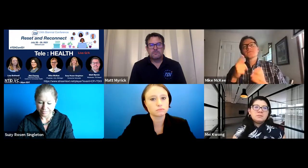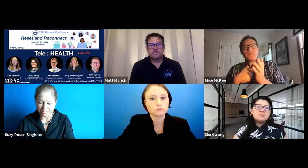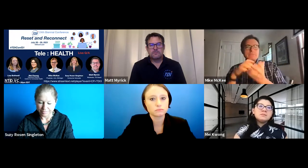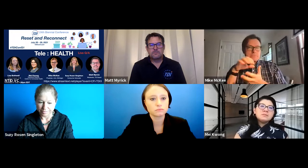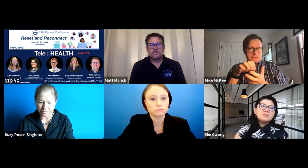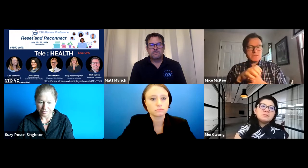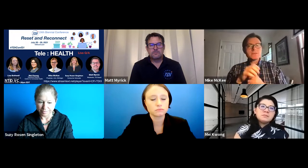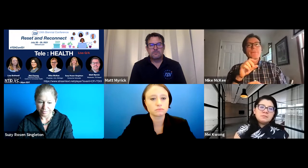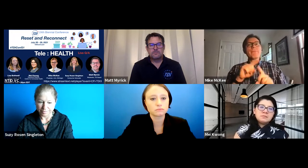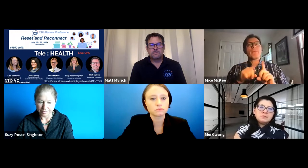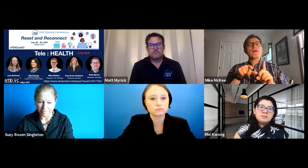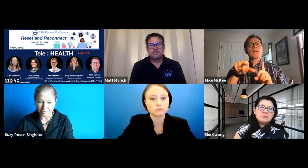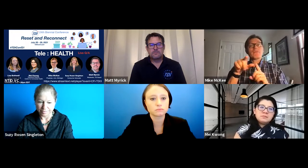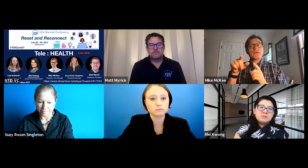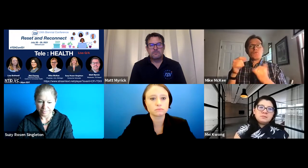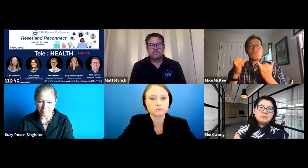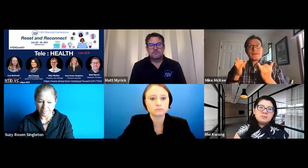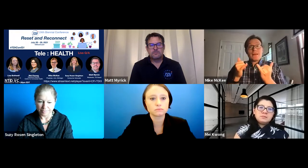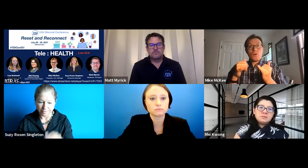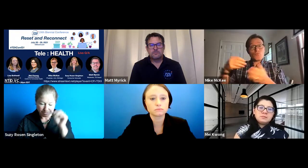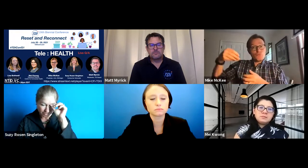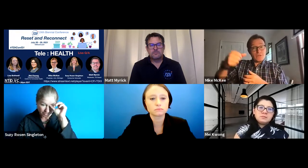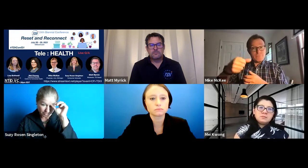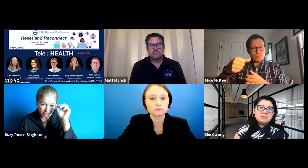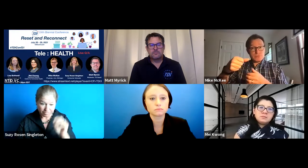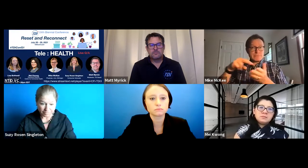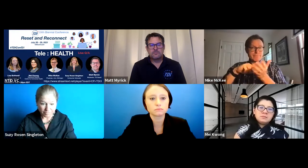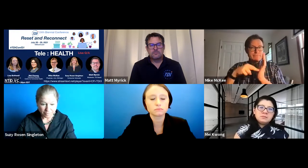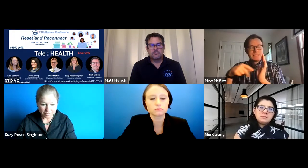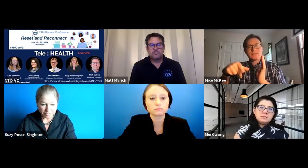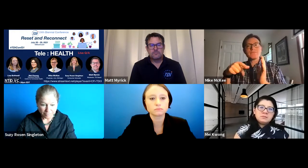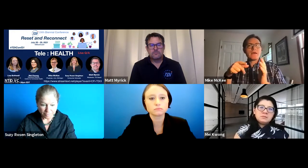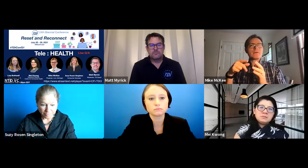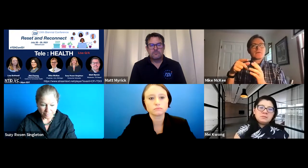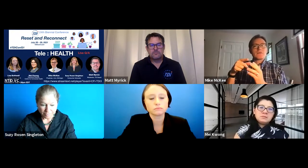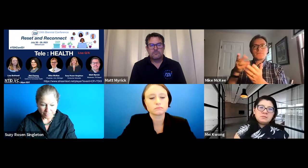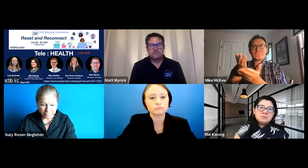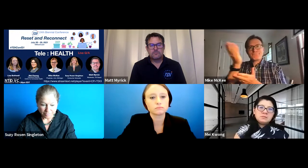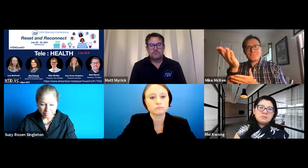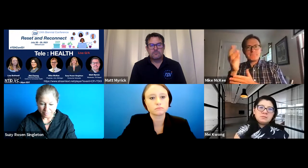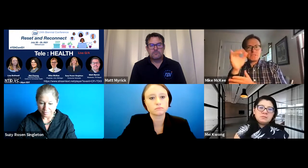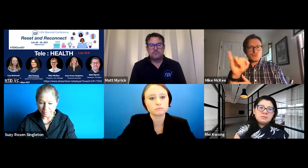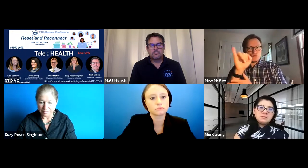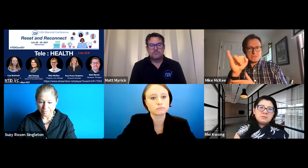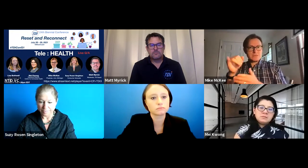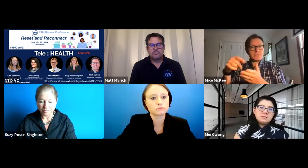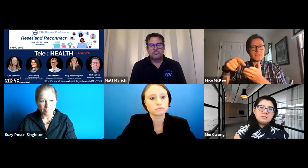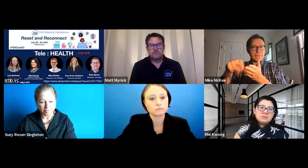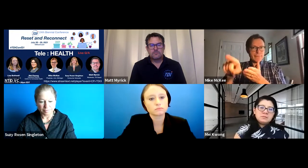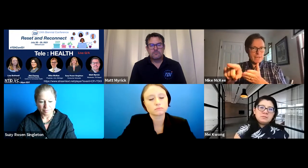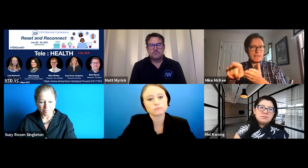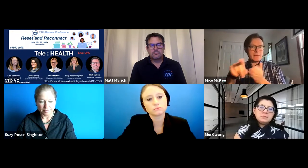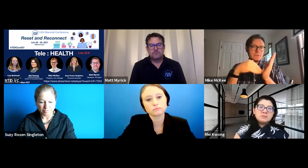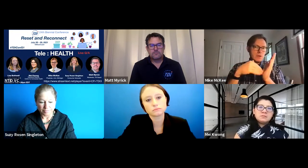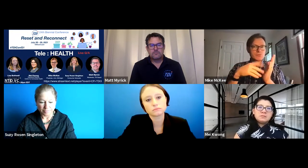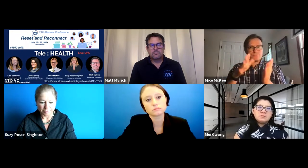the video visits, and sometimes they can be both audio and video. But right now, the reimbursements, meaning if you're submitting